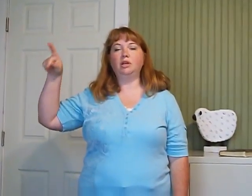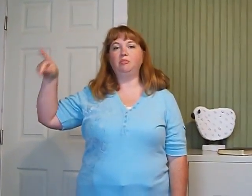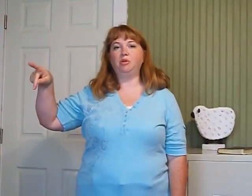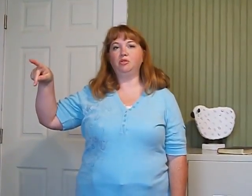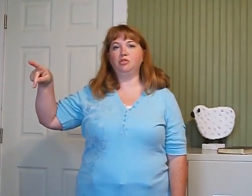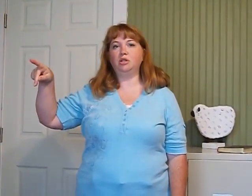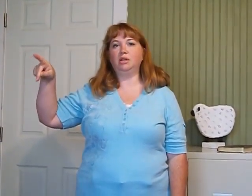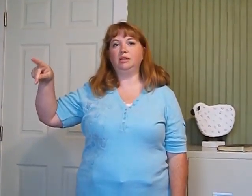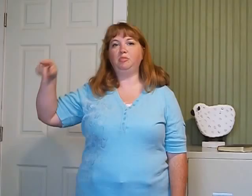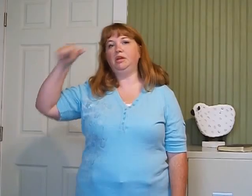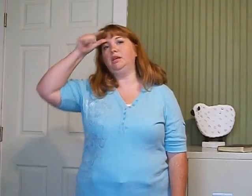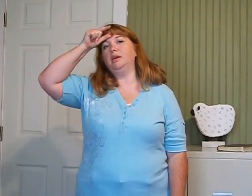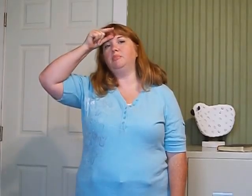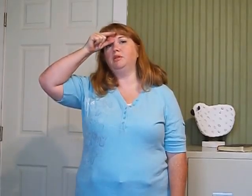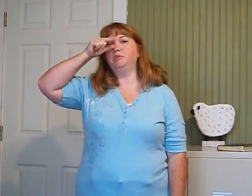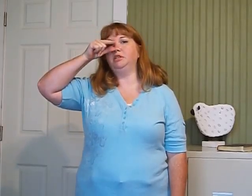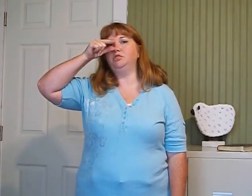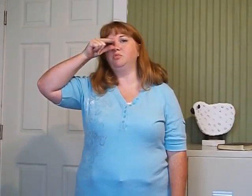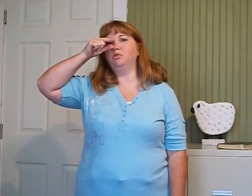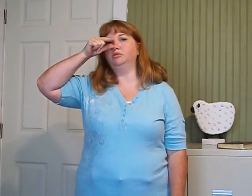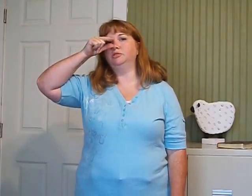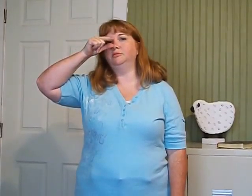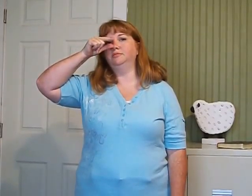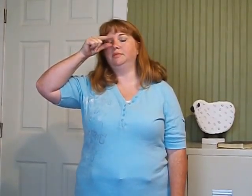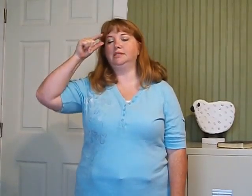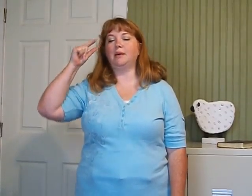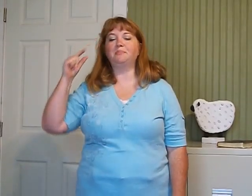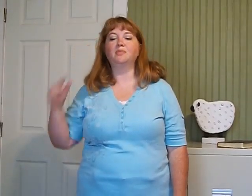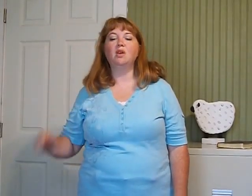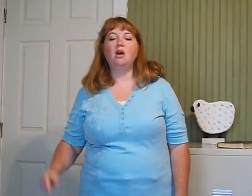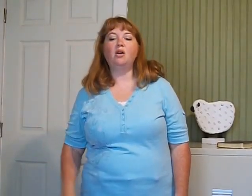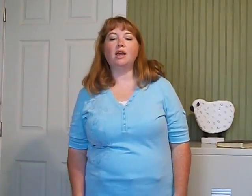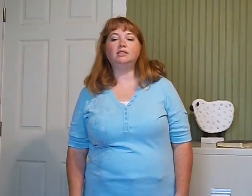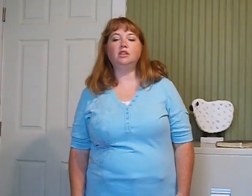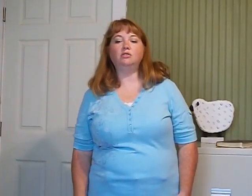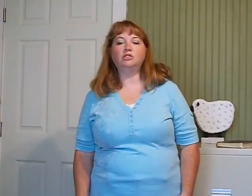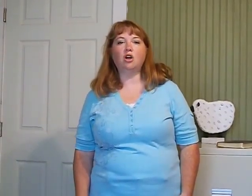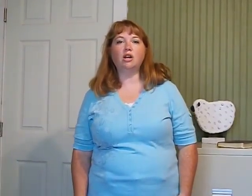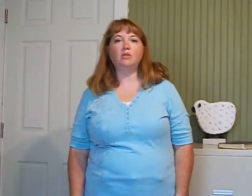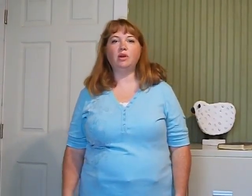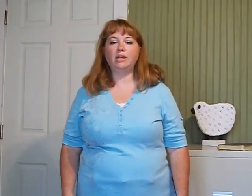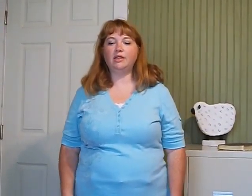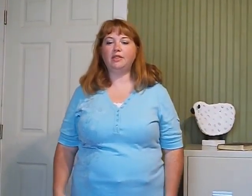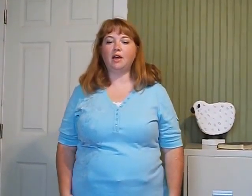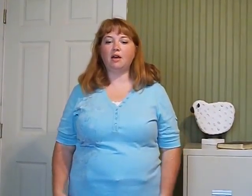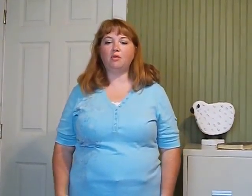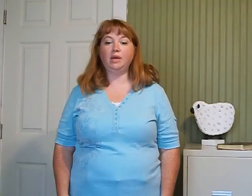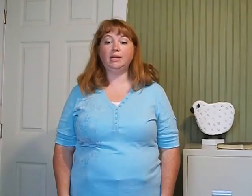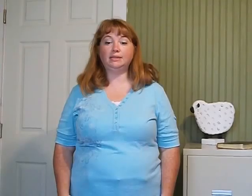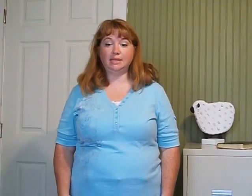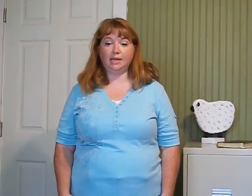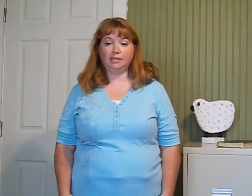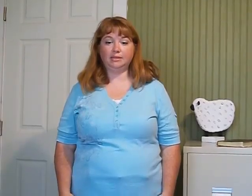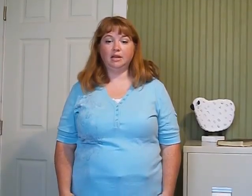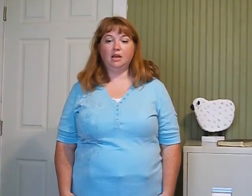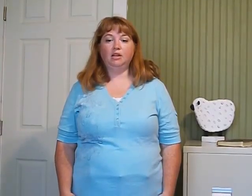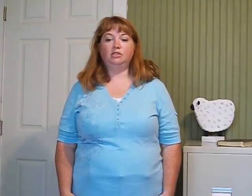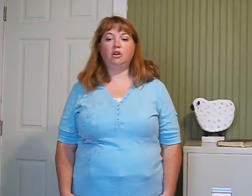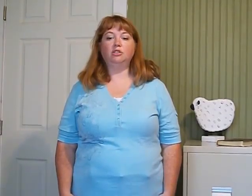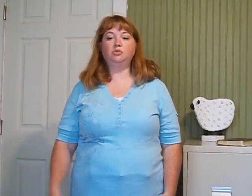and Persia get the P, and Peloponnesian Wars gets that. Okay, so starting with week 6 starts